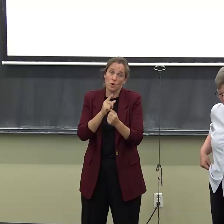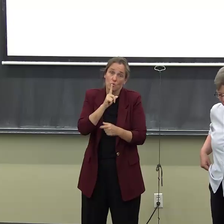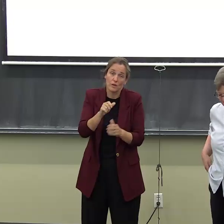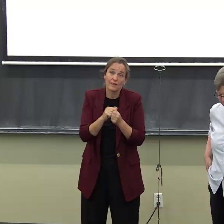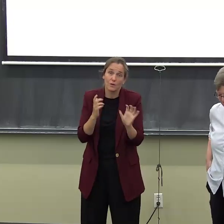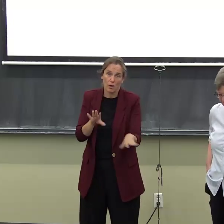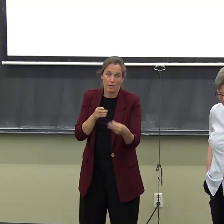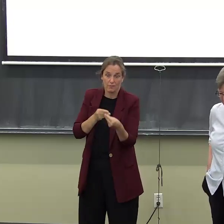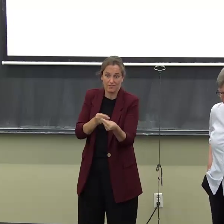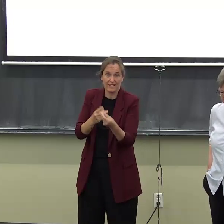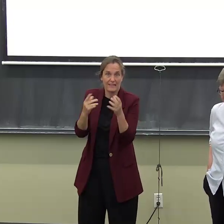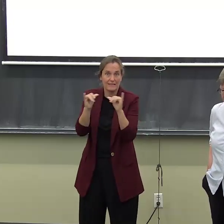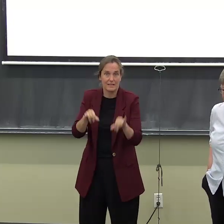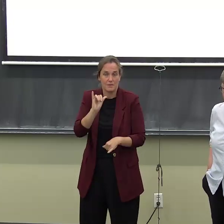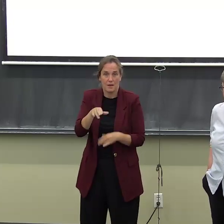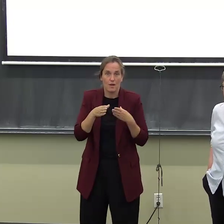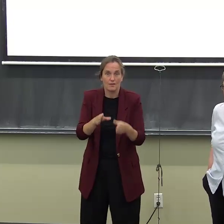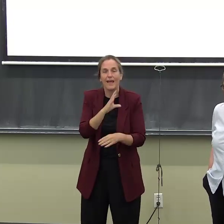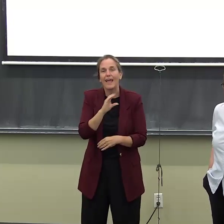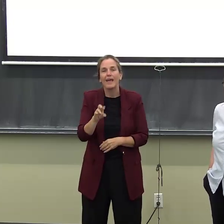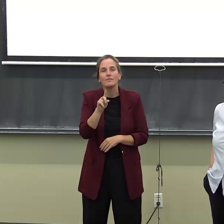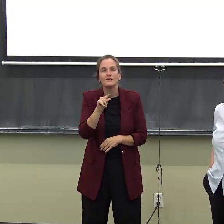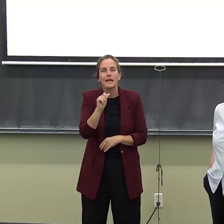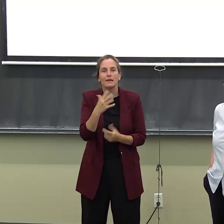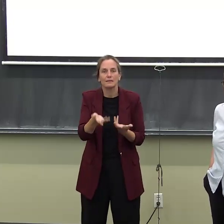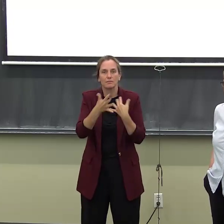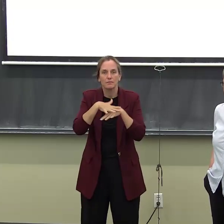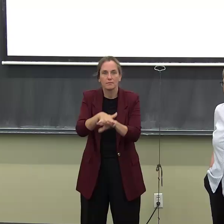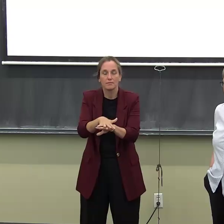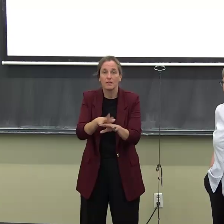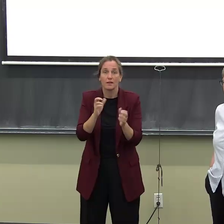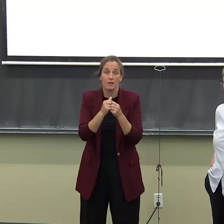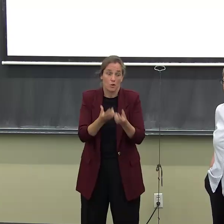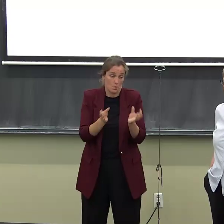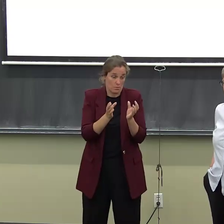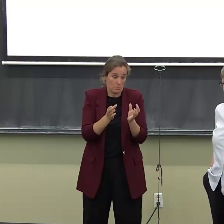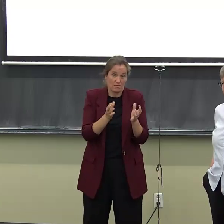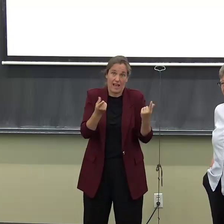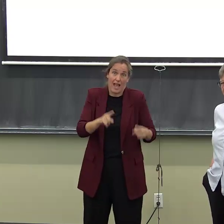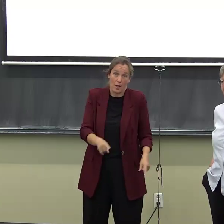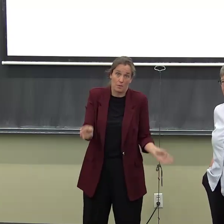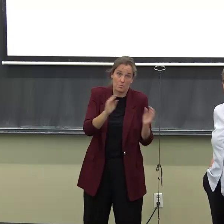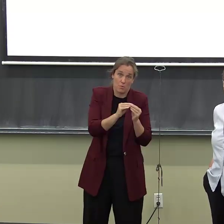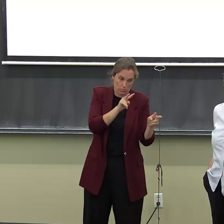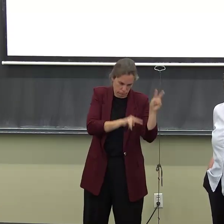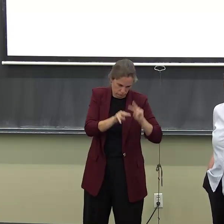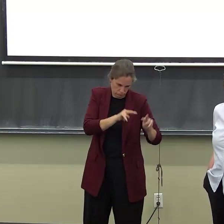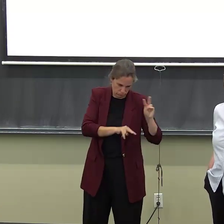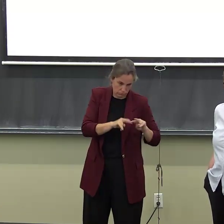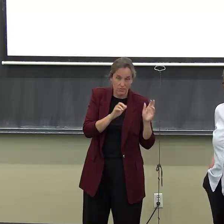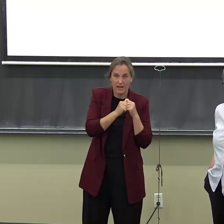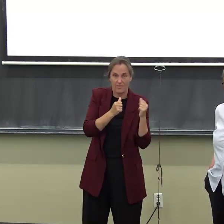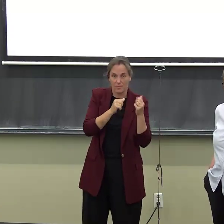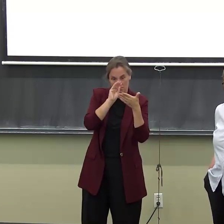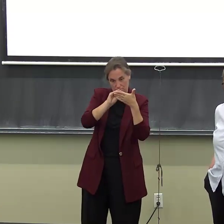other thing to note is that our data is very entangled. And as there's more surveillance and we have more detail about